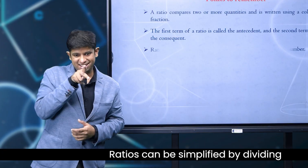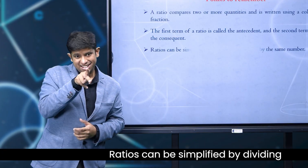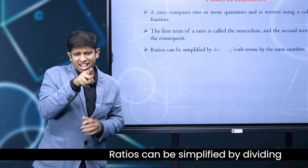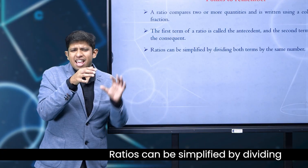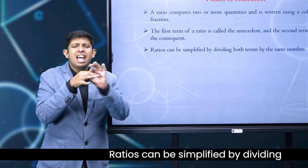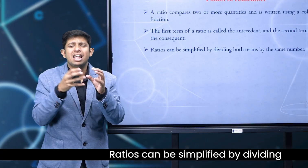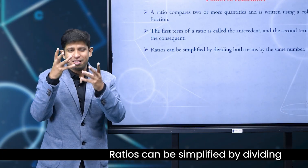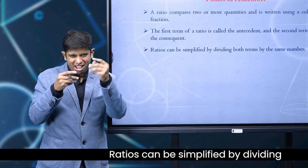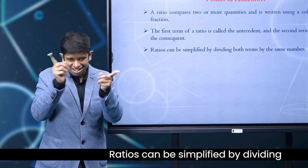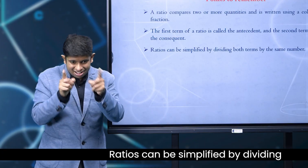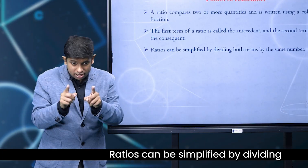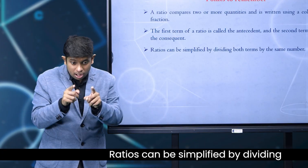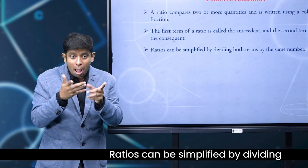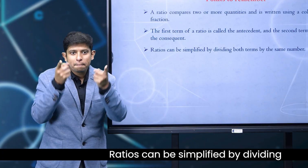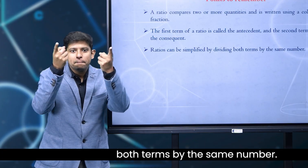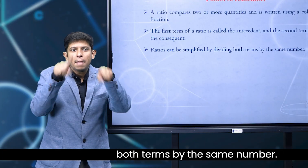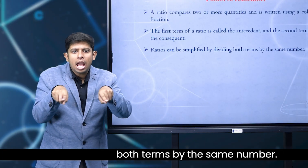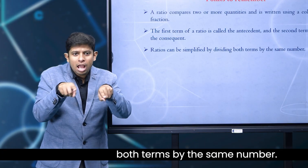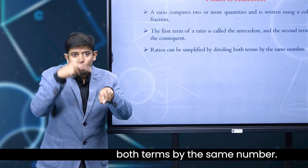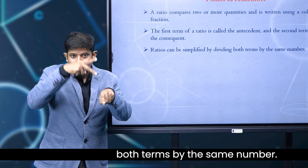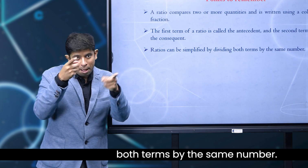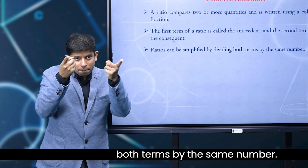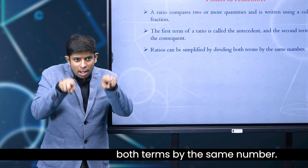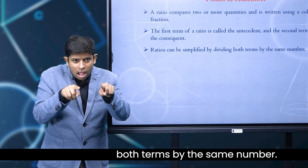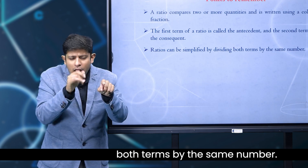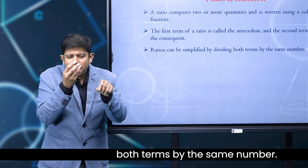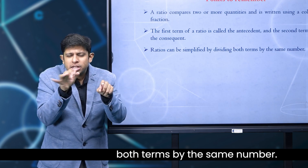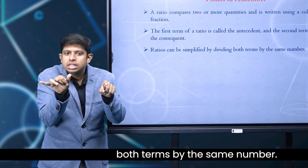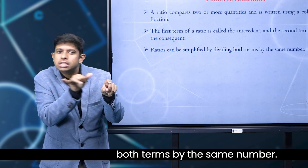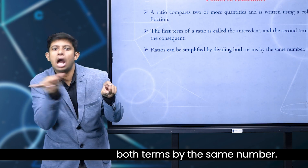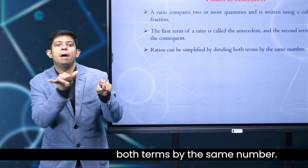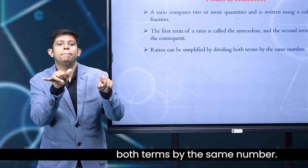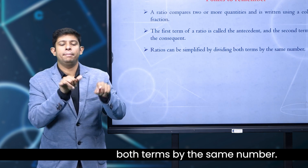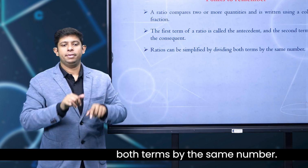Ratios can be simplified by dividing both terms by the same number.